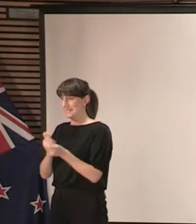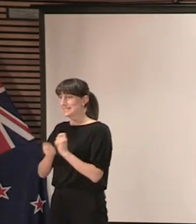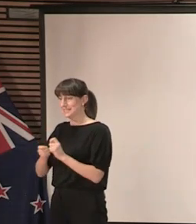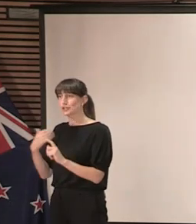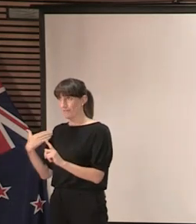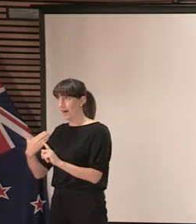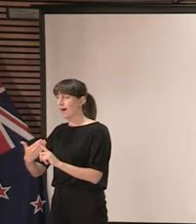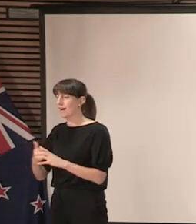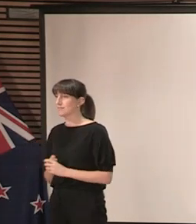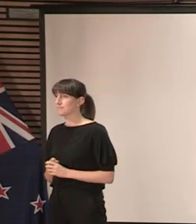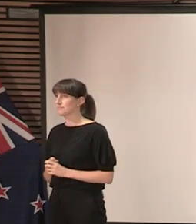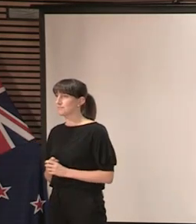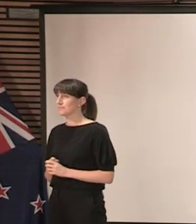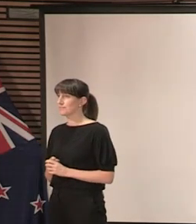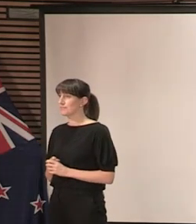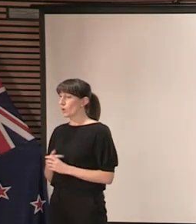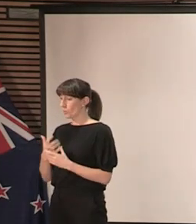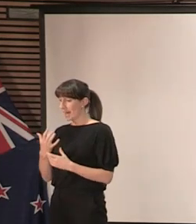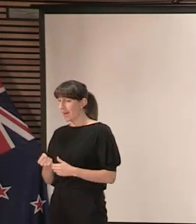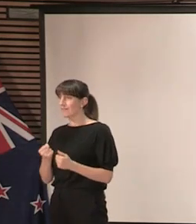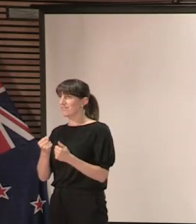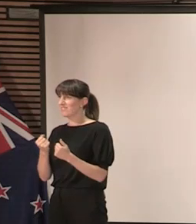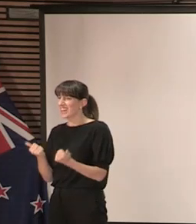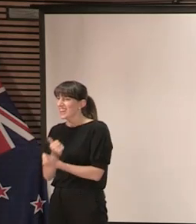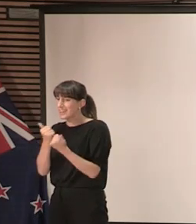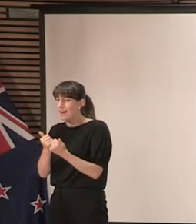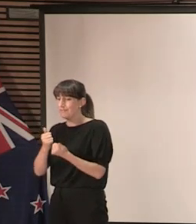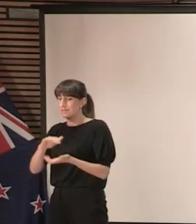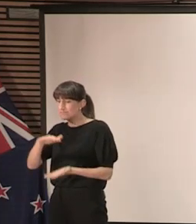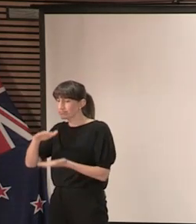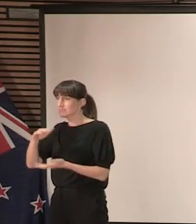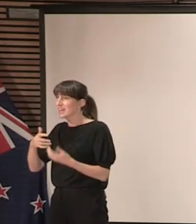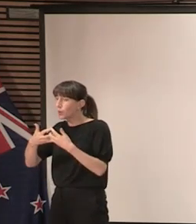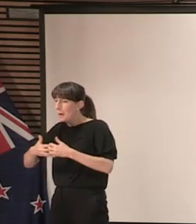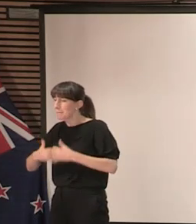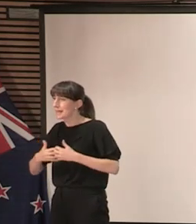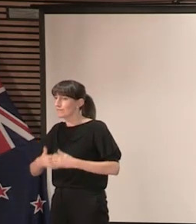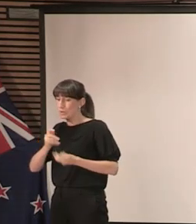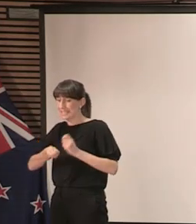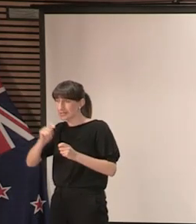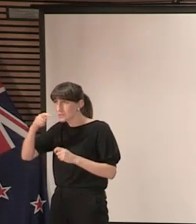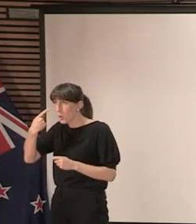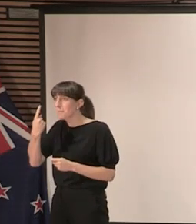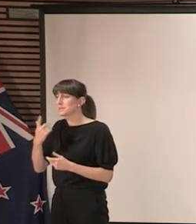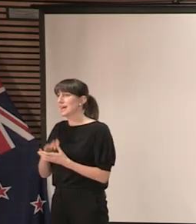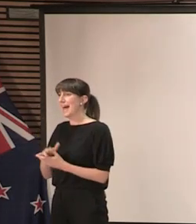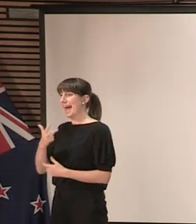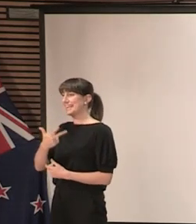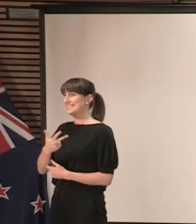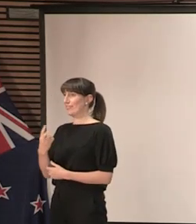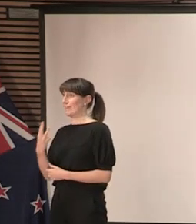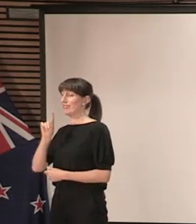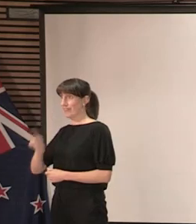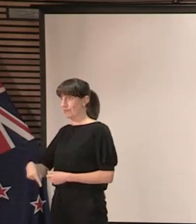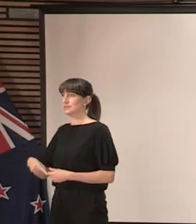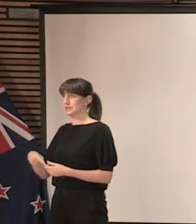The stock and supply for testing is still over 83,000 complete tests. And just a word on testing,